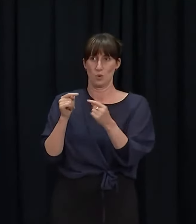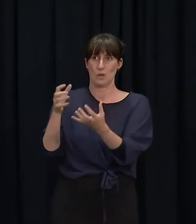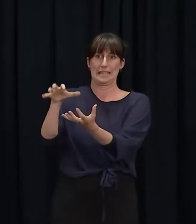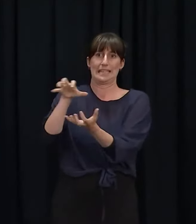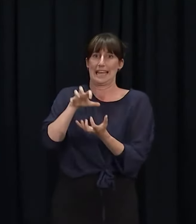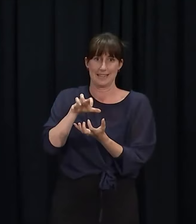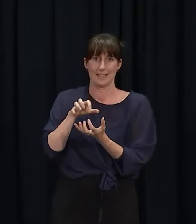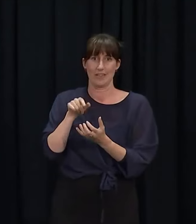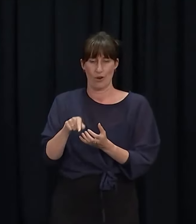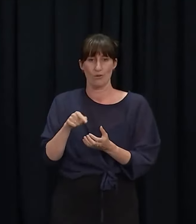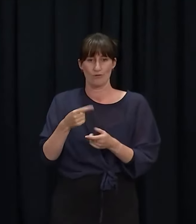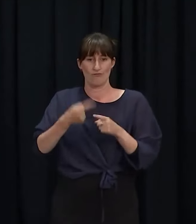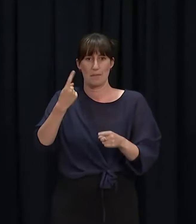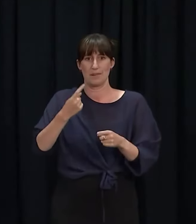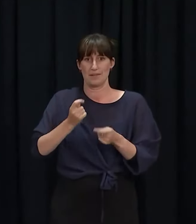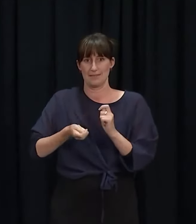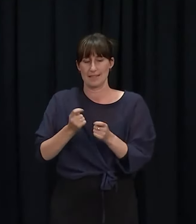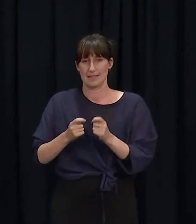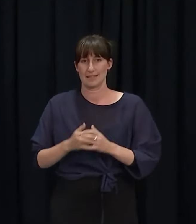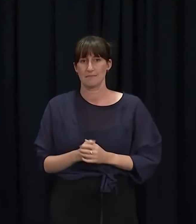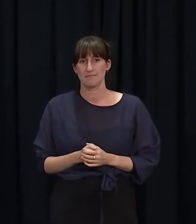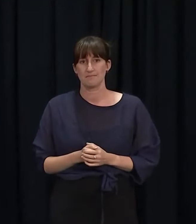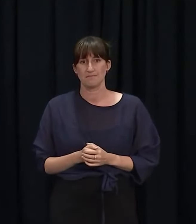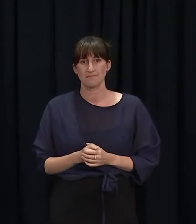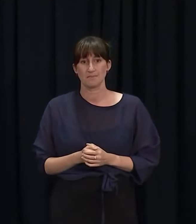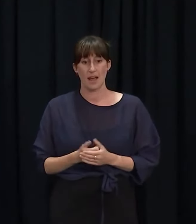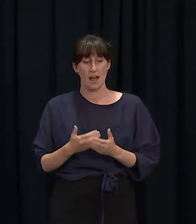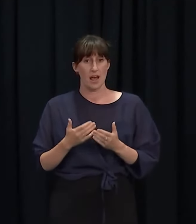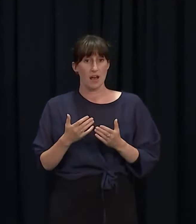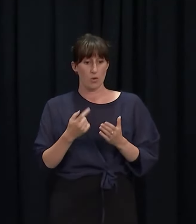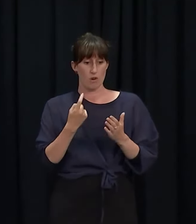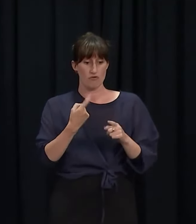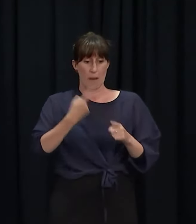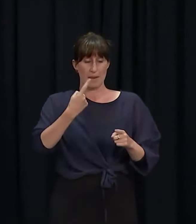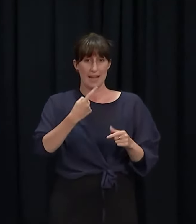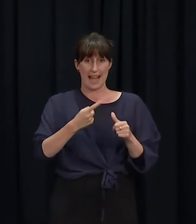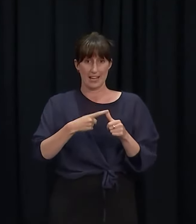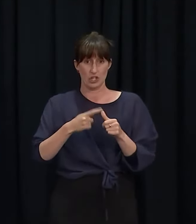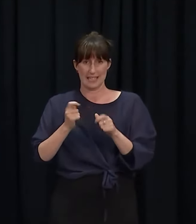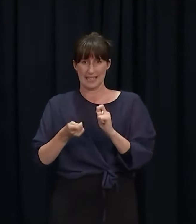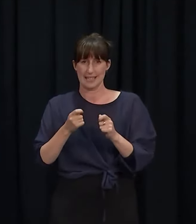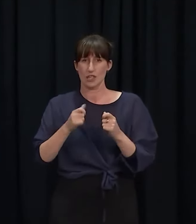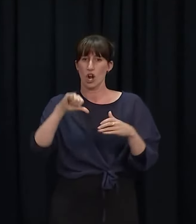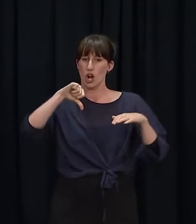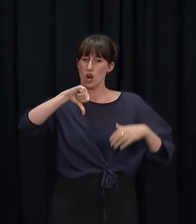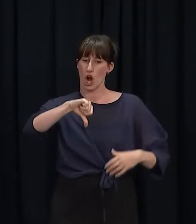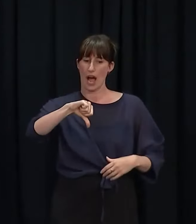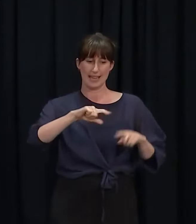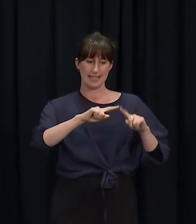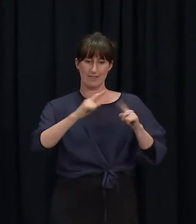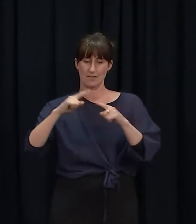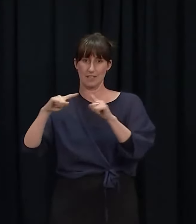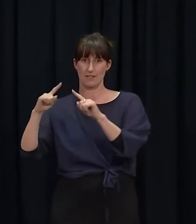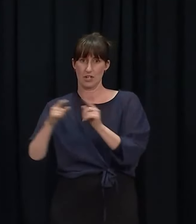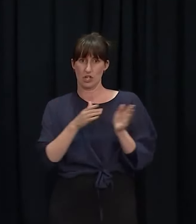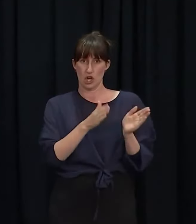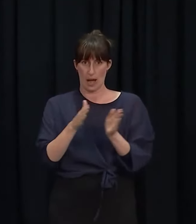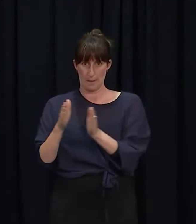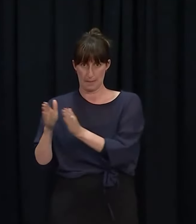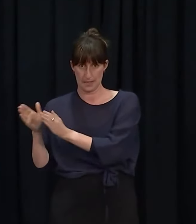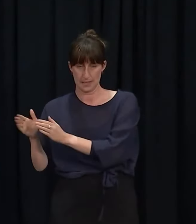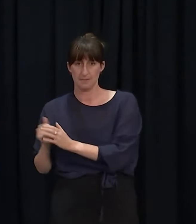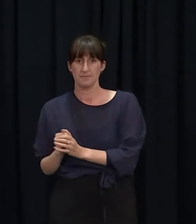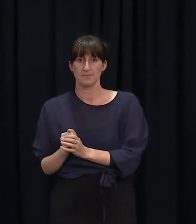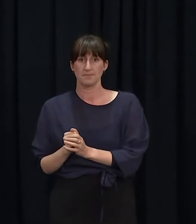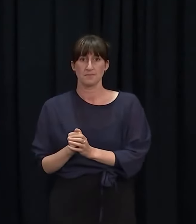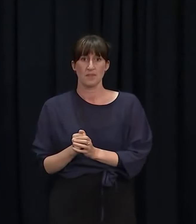currently. There are currently 9 types of rapid antigen tests approved by the Ministry of Health for use. A further 19 are under